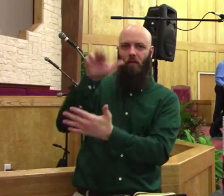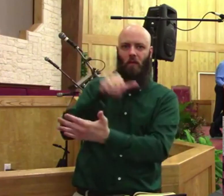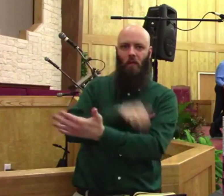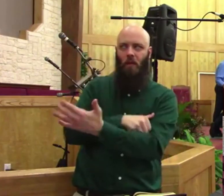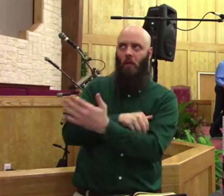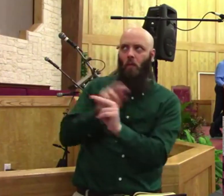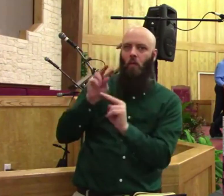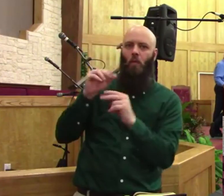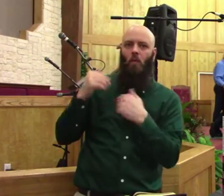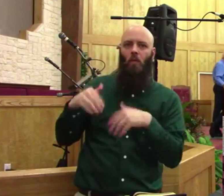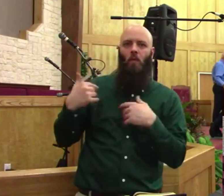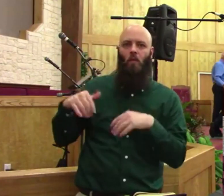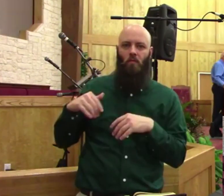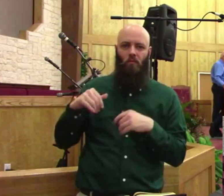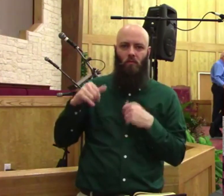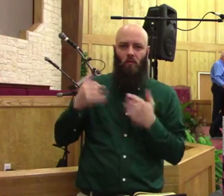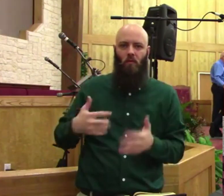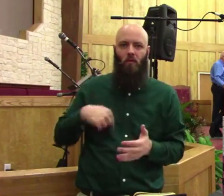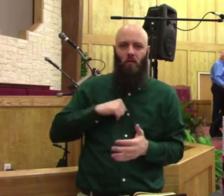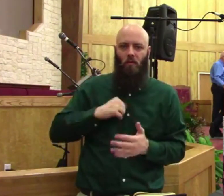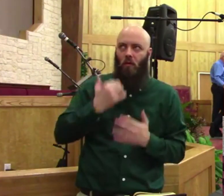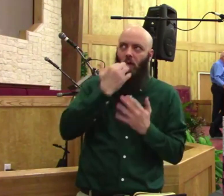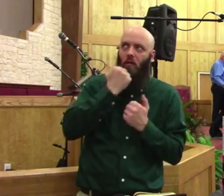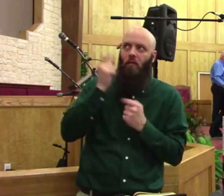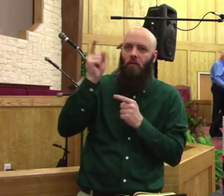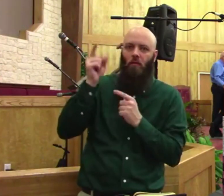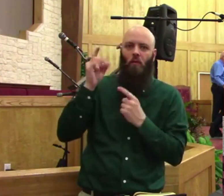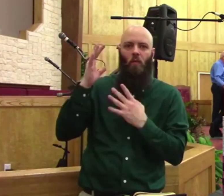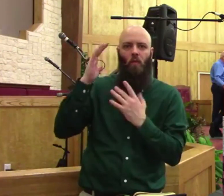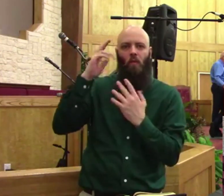love him as we